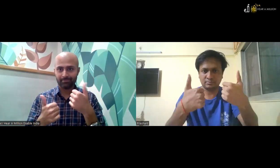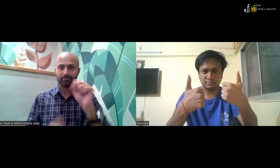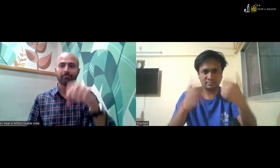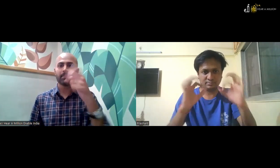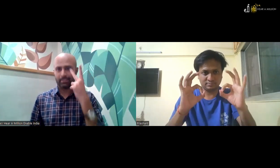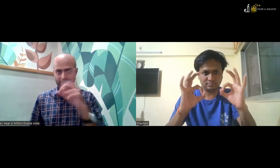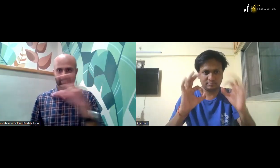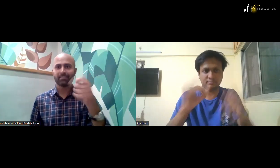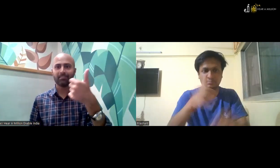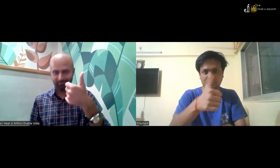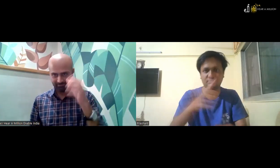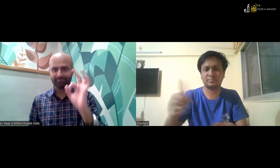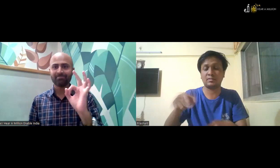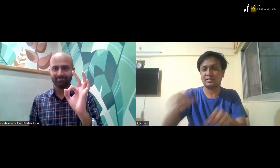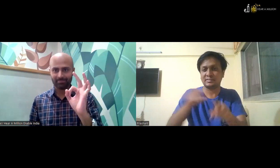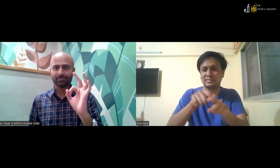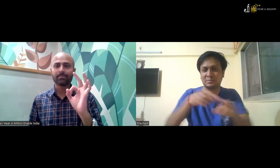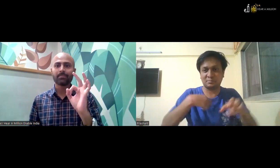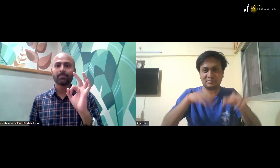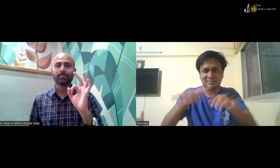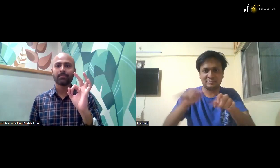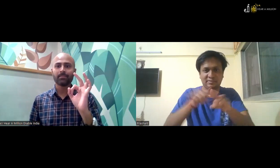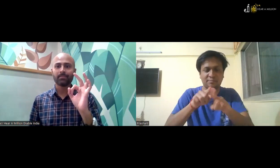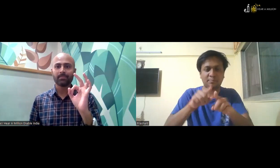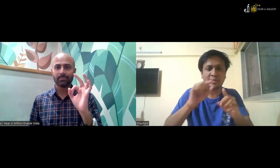Hi Prashant, can you see me clearly? Yes, we can see you.